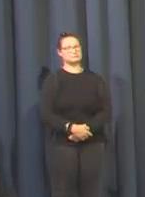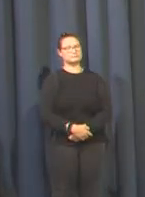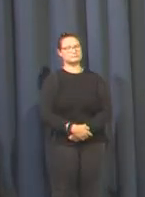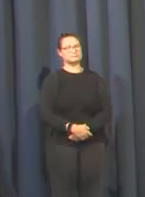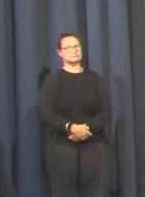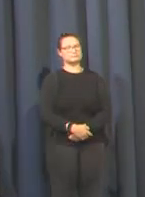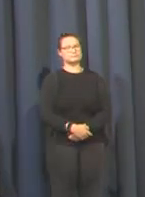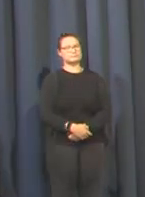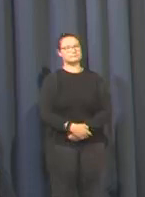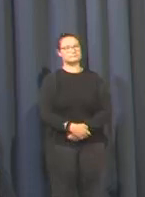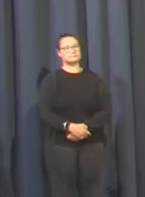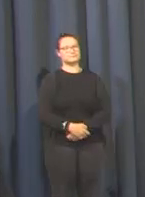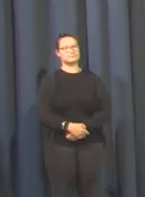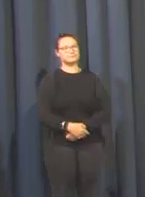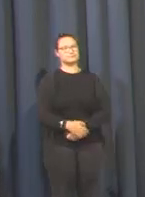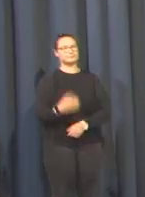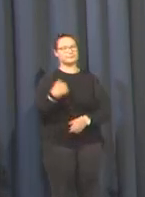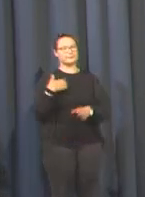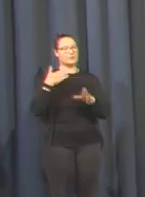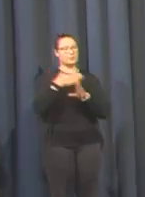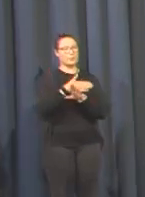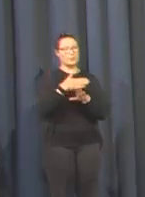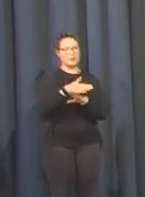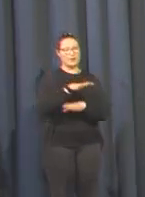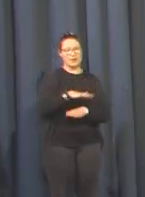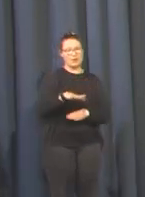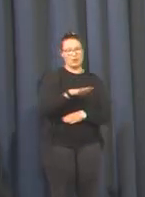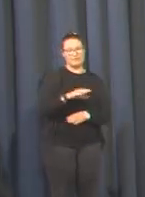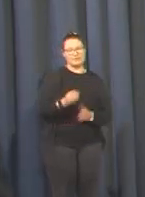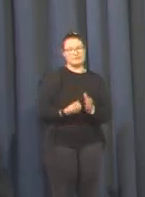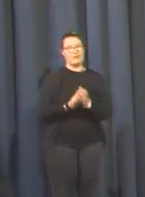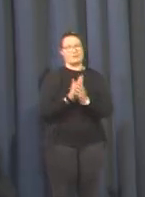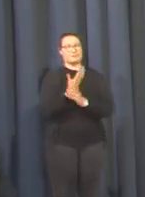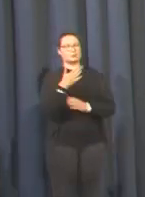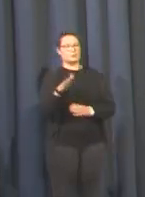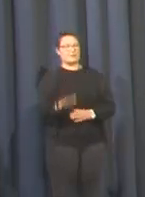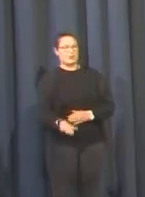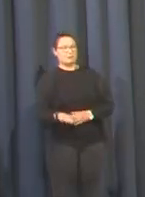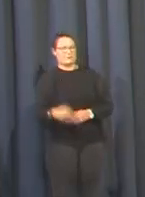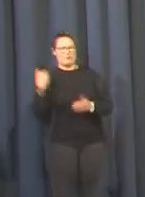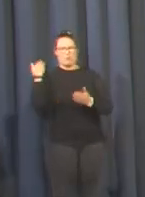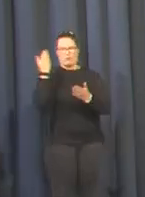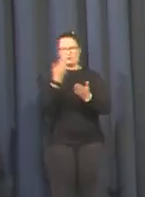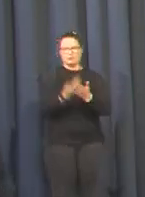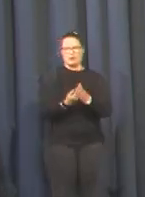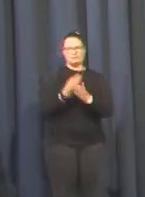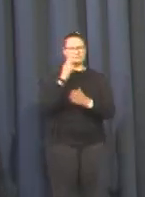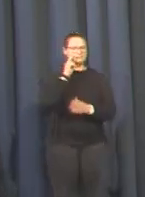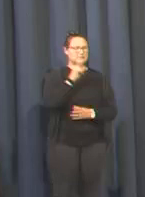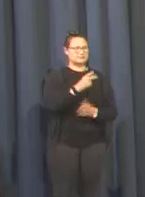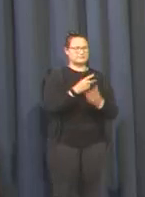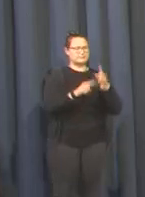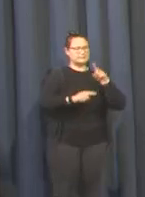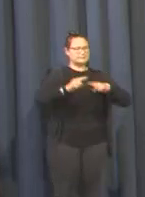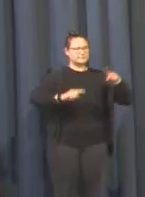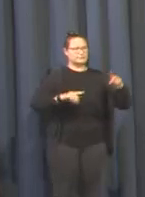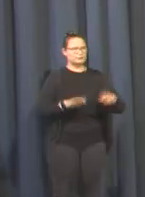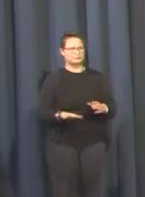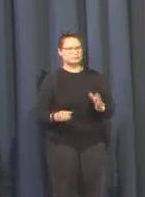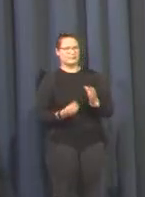I've worked in the area of developmental pediatrics for a long time. I've seen a lot of children with developmental issues,